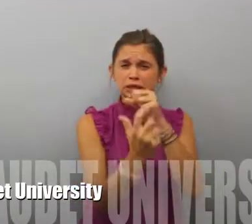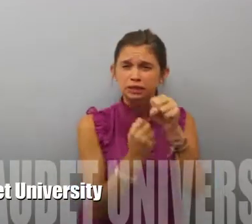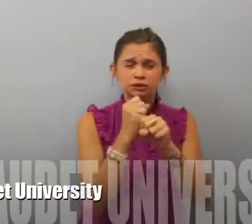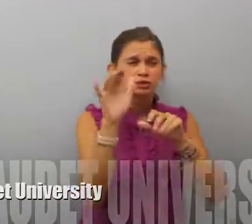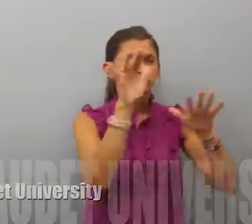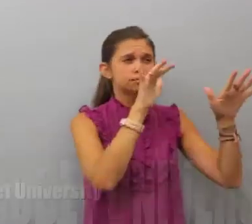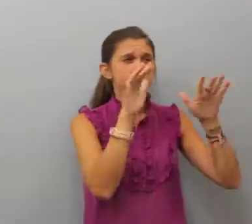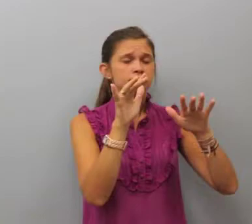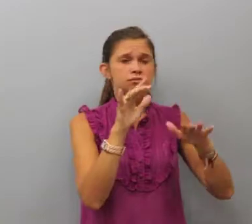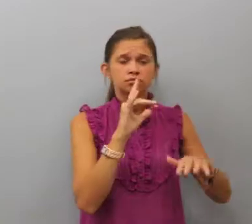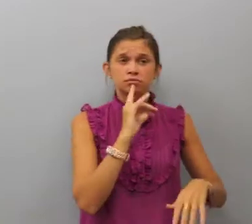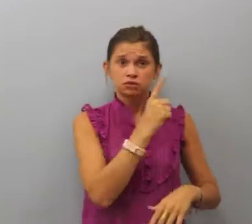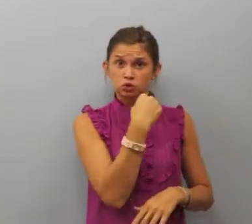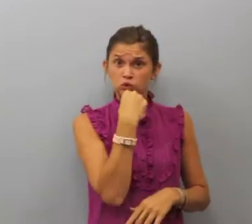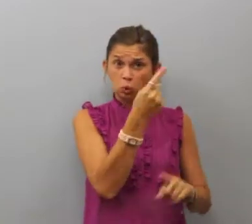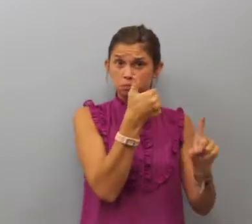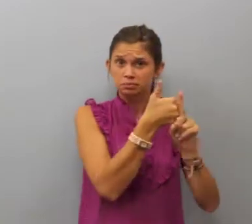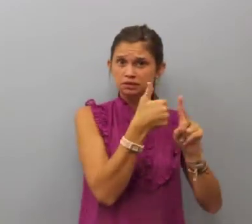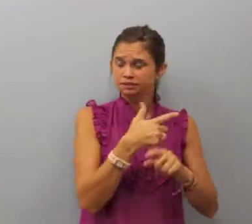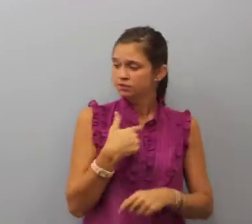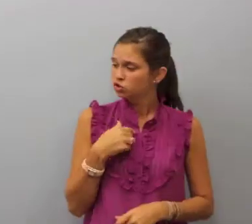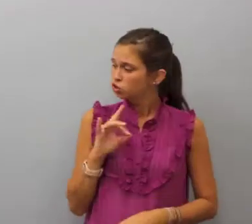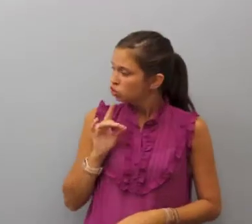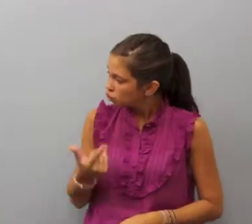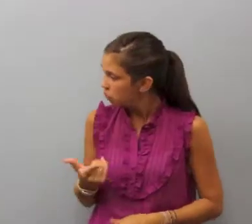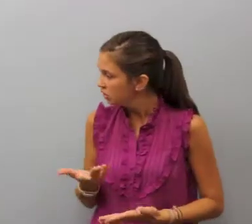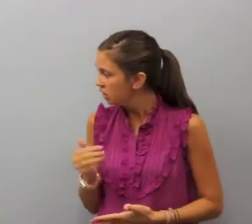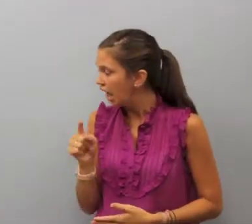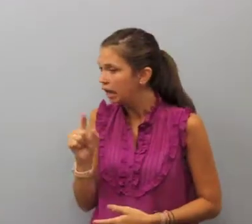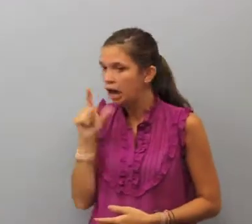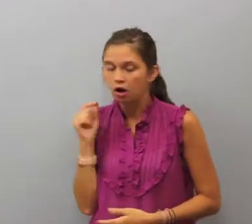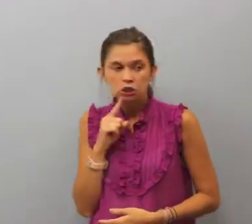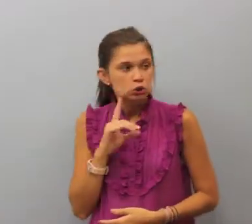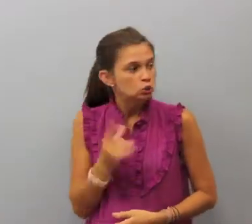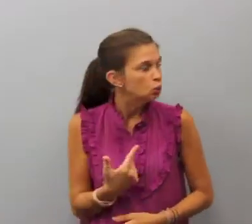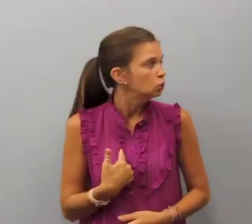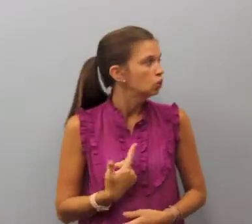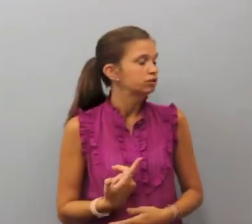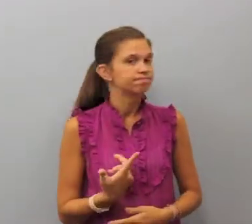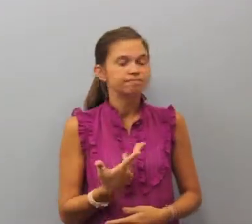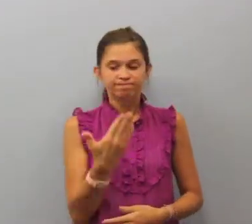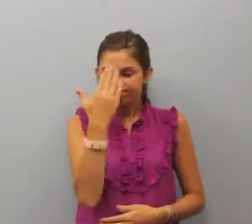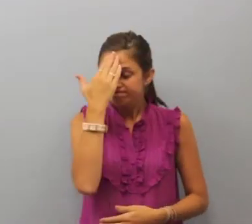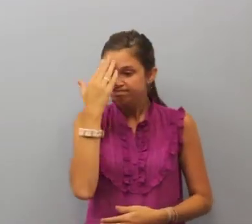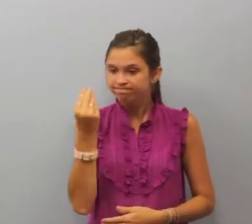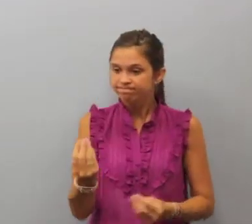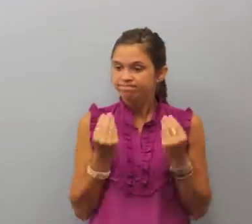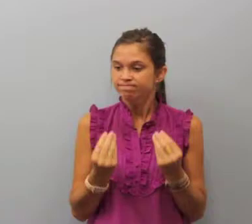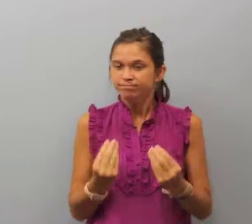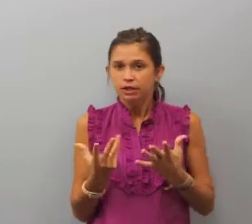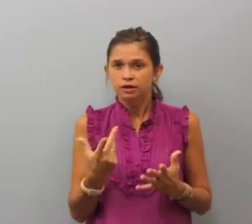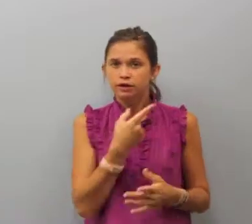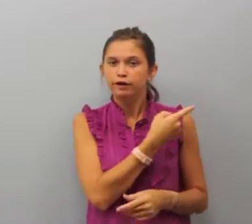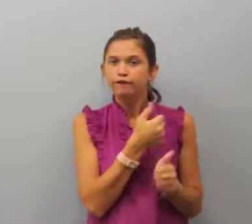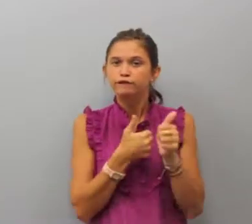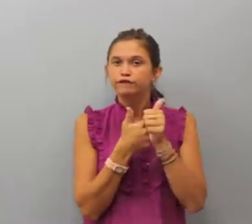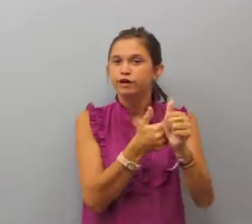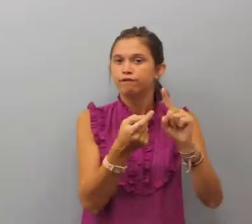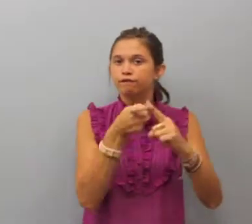he went to Gallaudet University for 3 years, and at that time he thought Gallaudet was just not the right fit